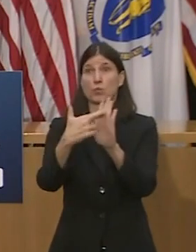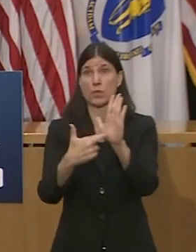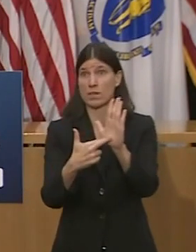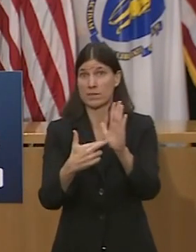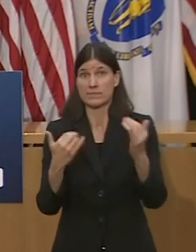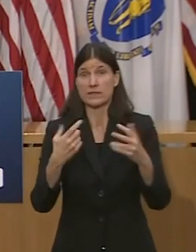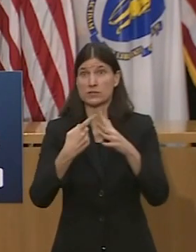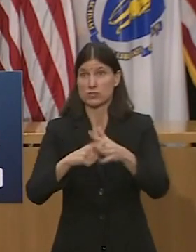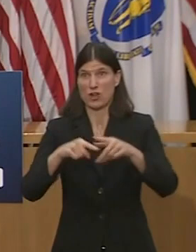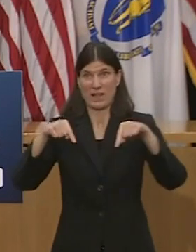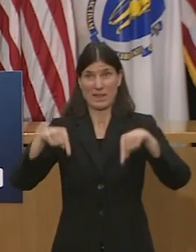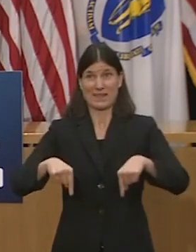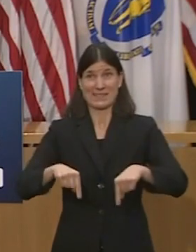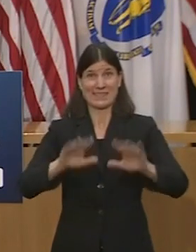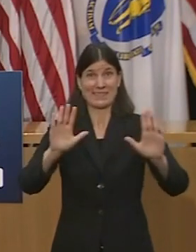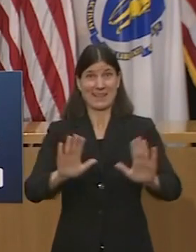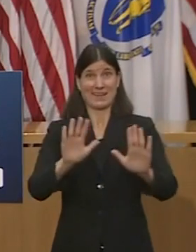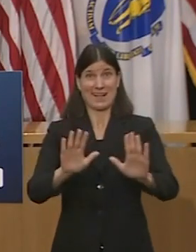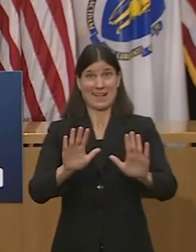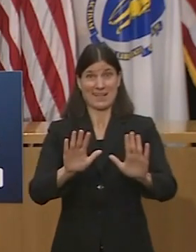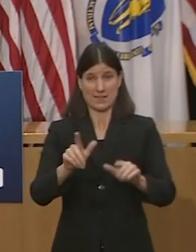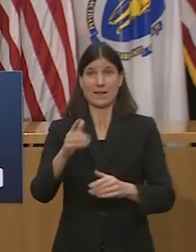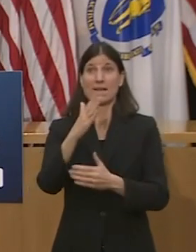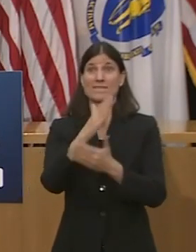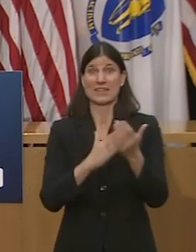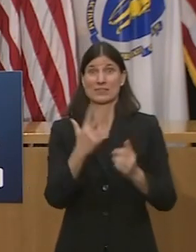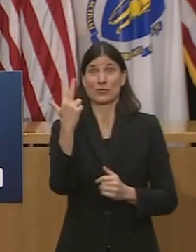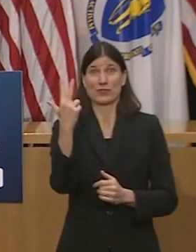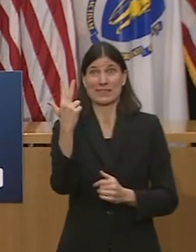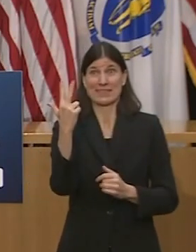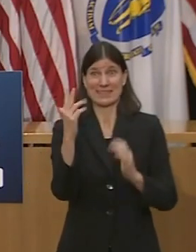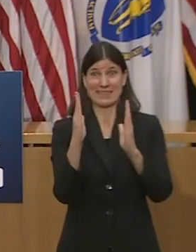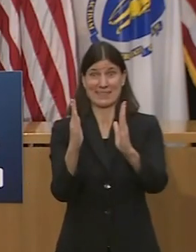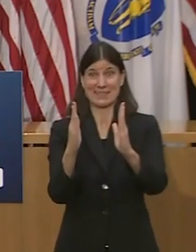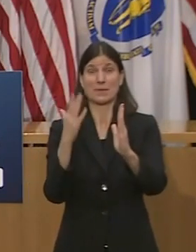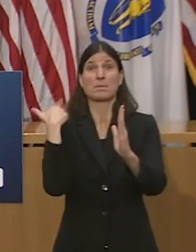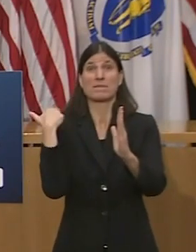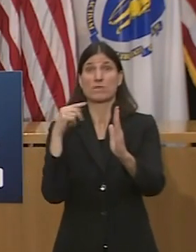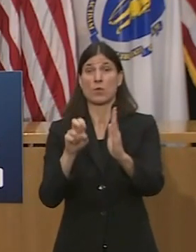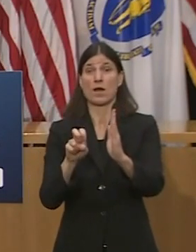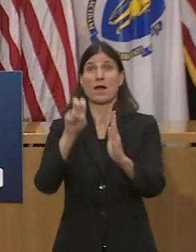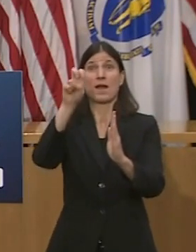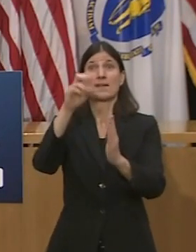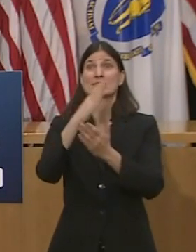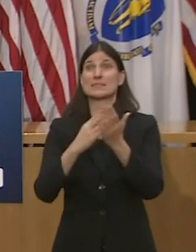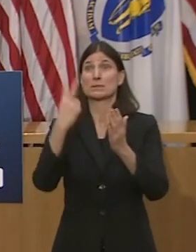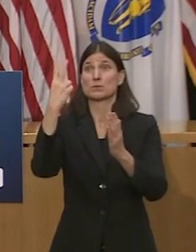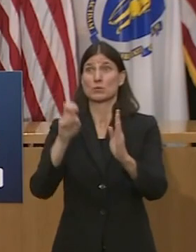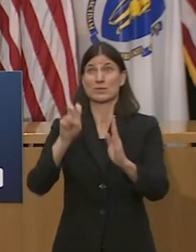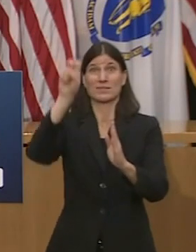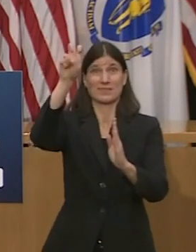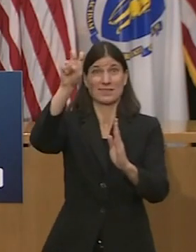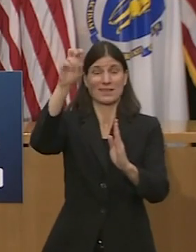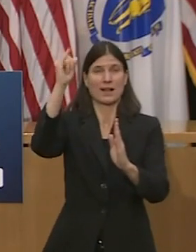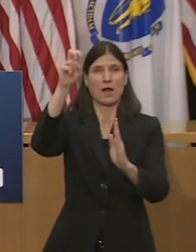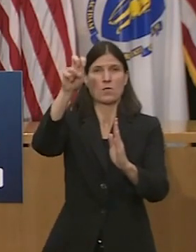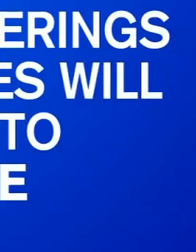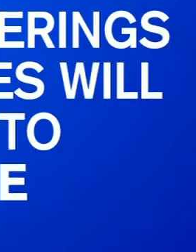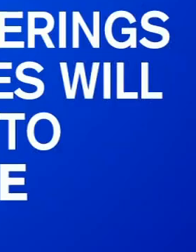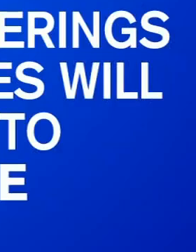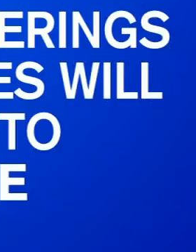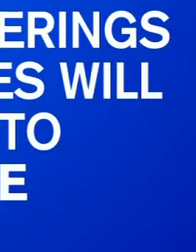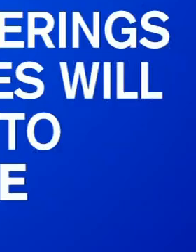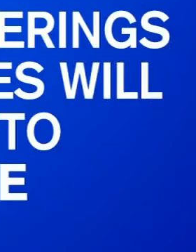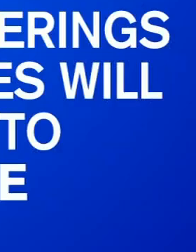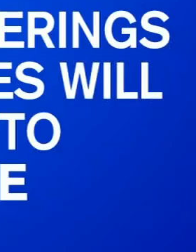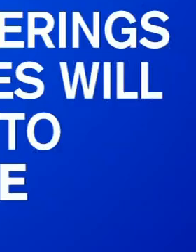reduce indoor capacities across a broad range of sectors of the economy and tighten several other workplace restrictions.